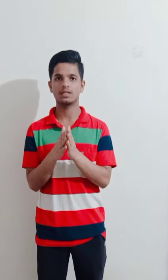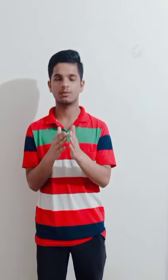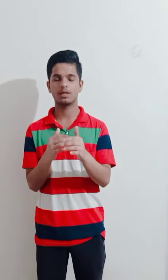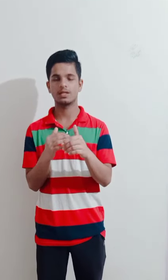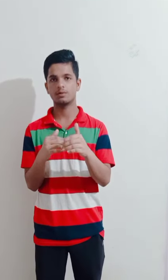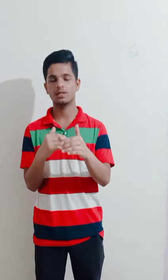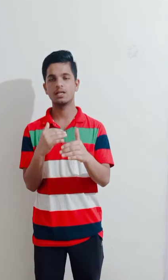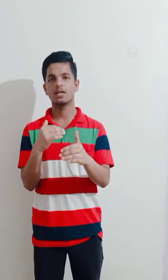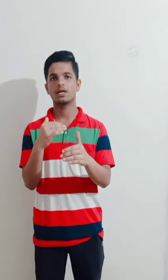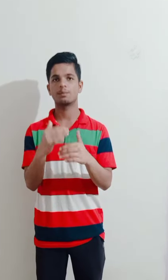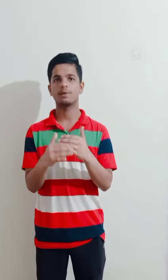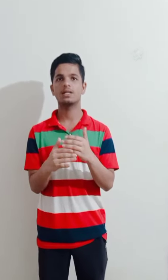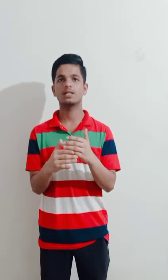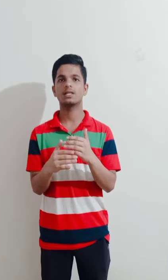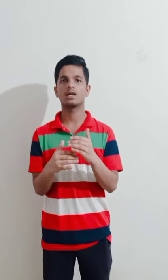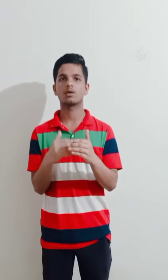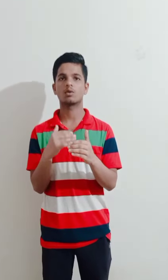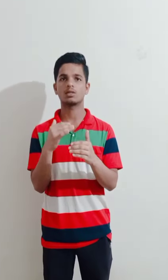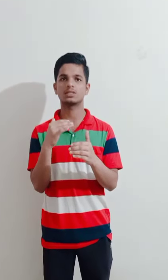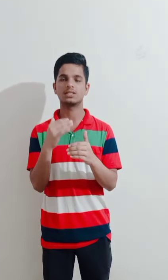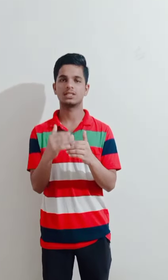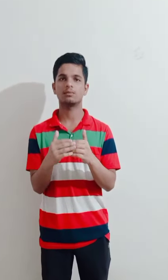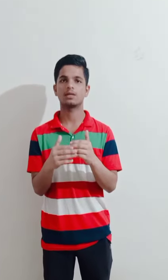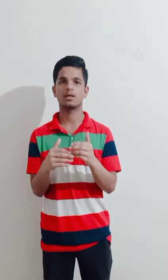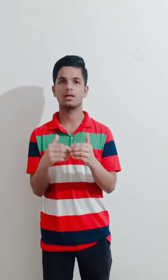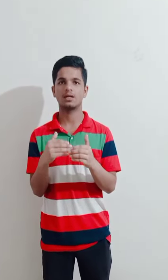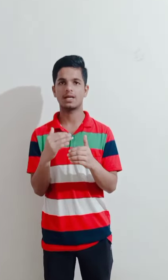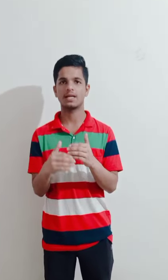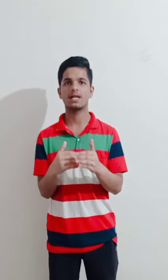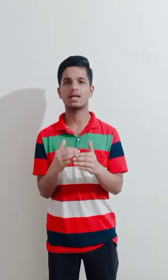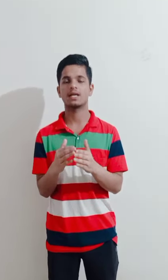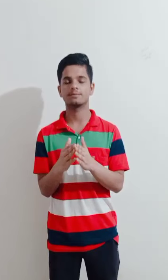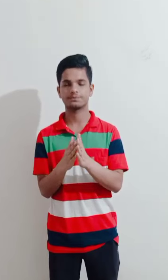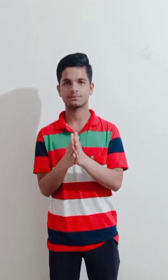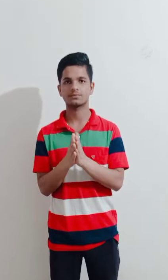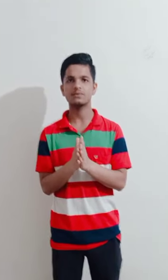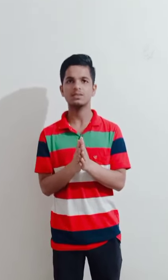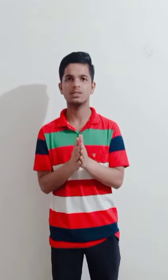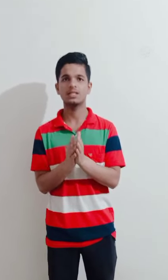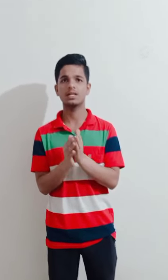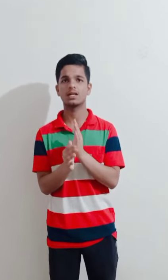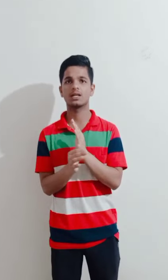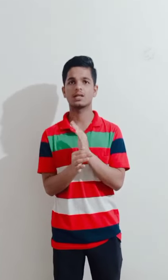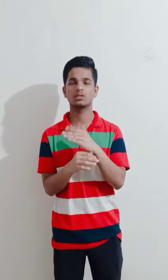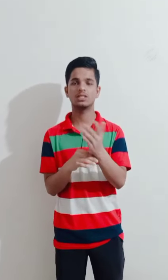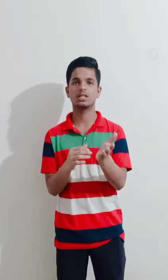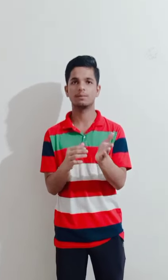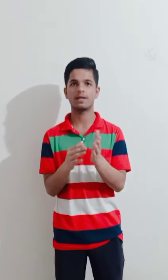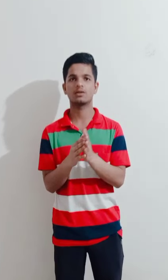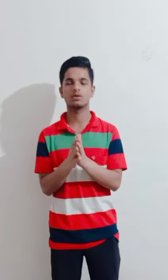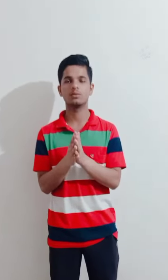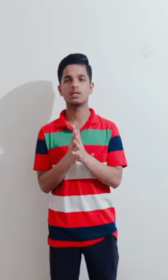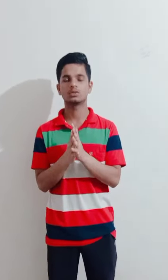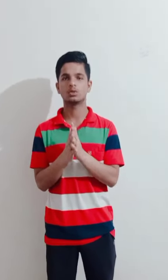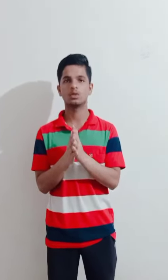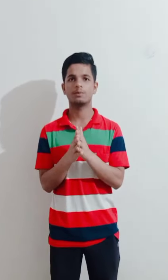it will repeatedly calls itself again and again. It goes in infinite loop. So if we want